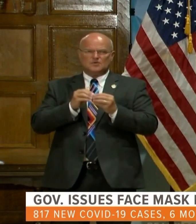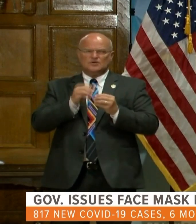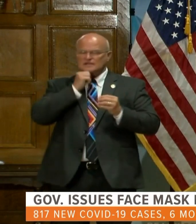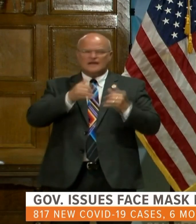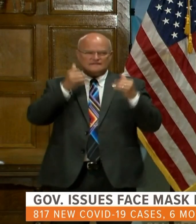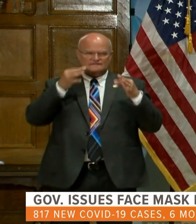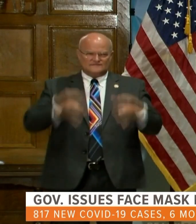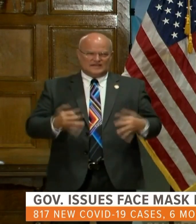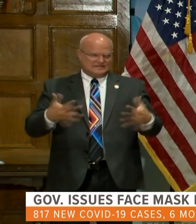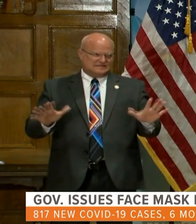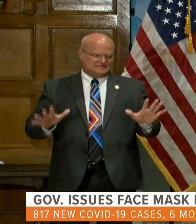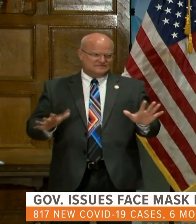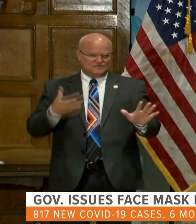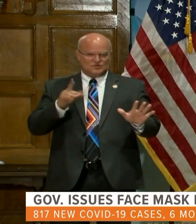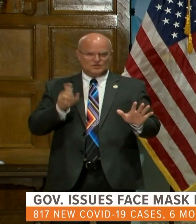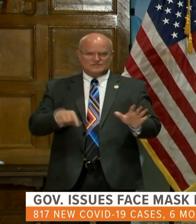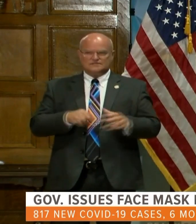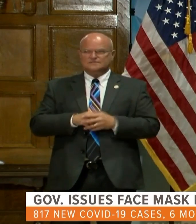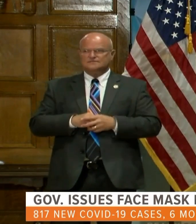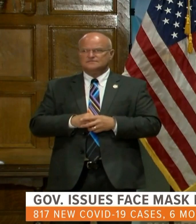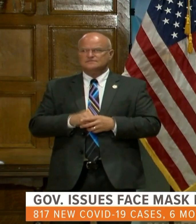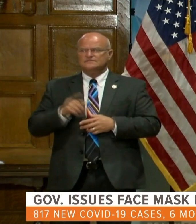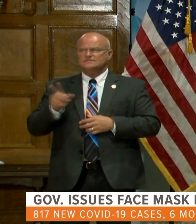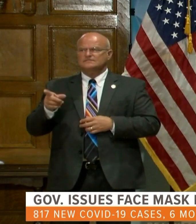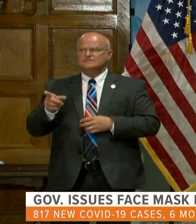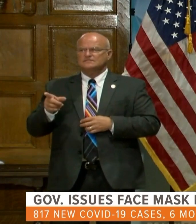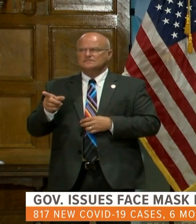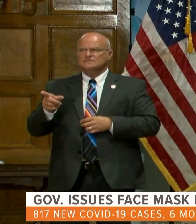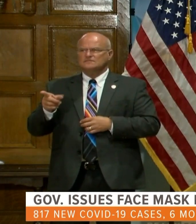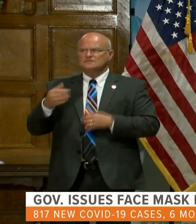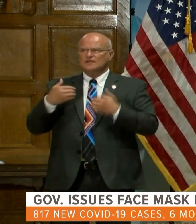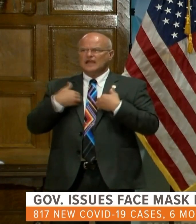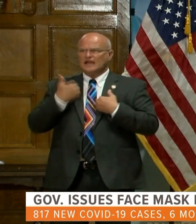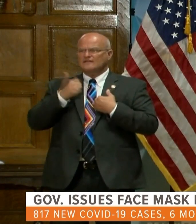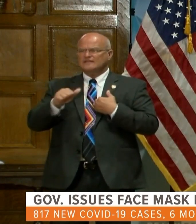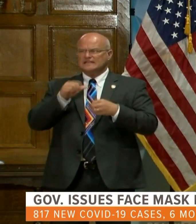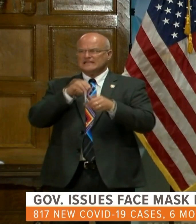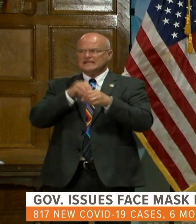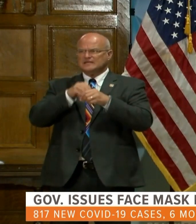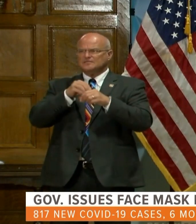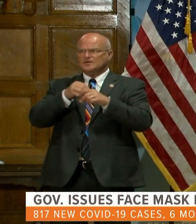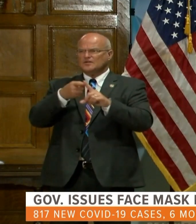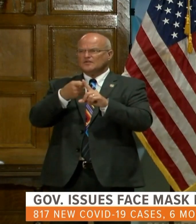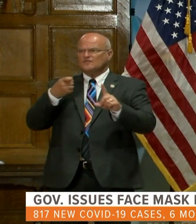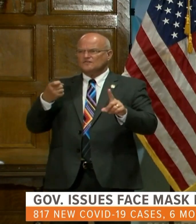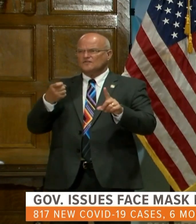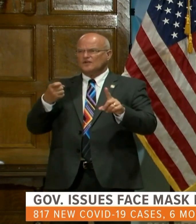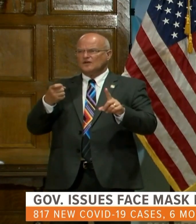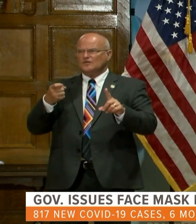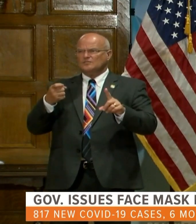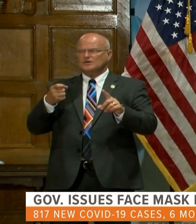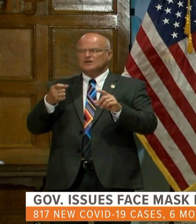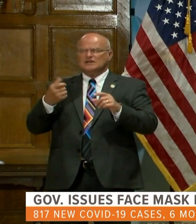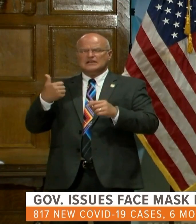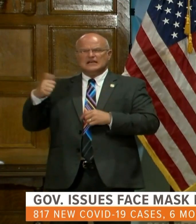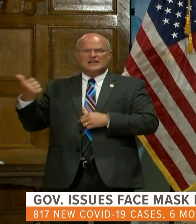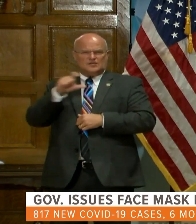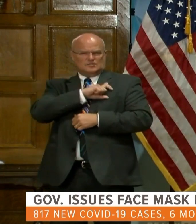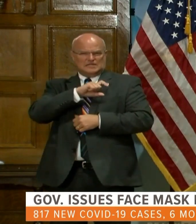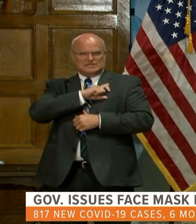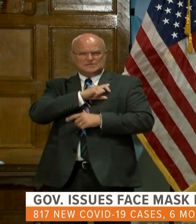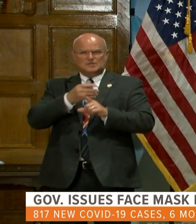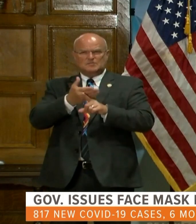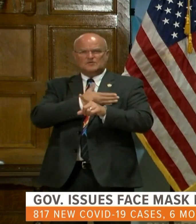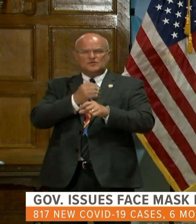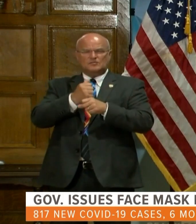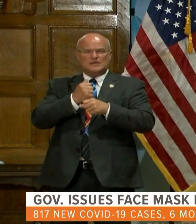not filed yet. Good question. Yes? Governor, did you have any input from any local law enforcement prior